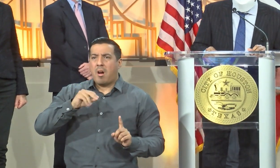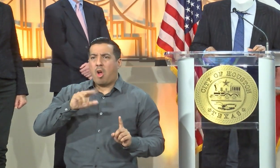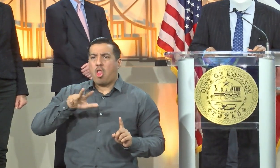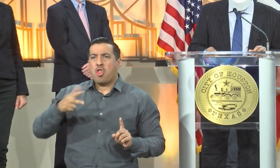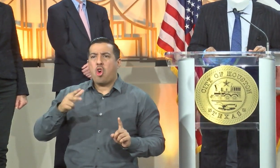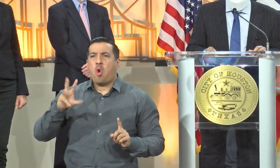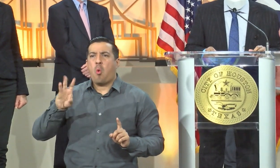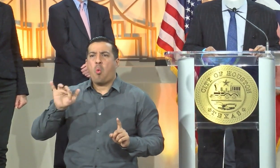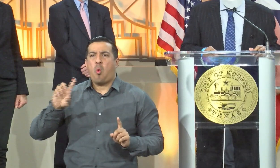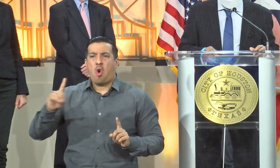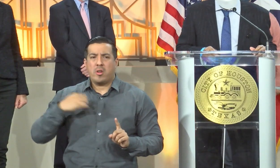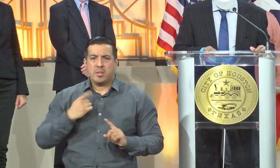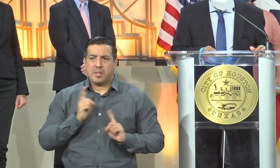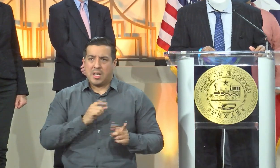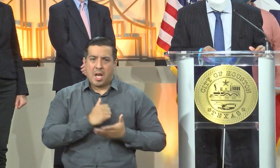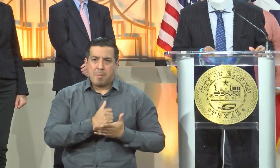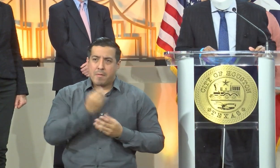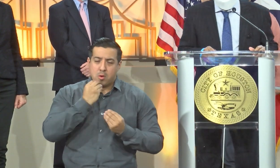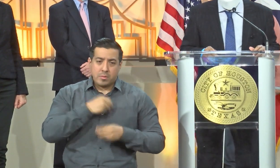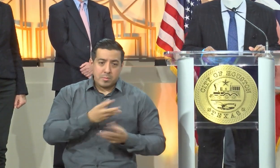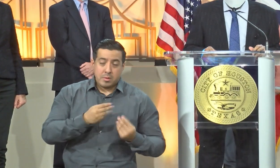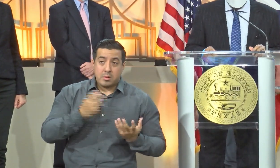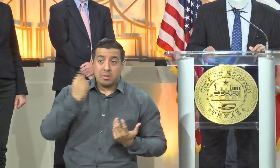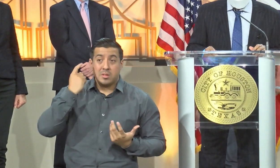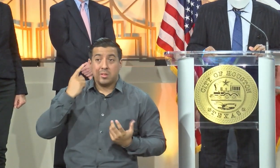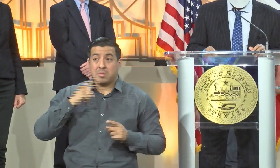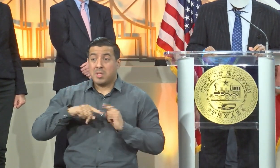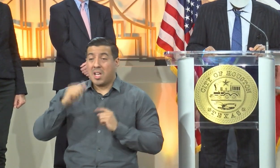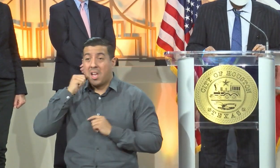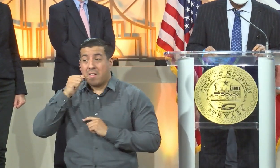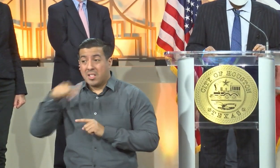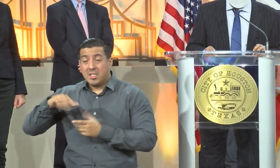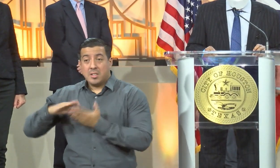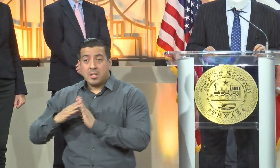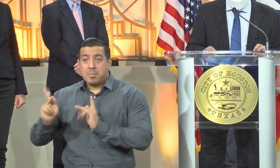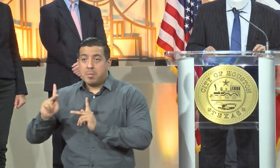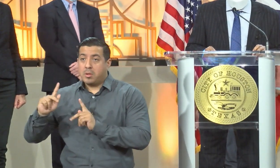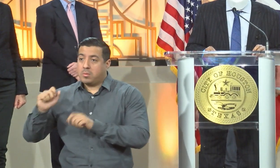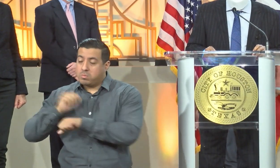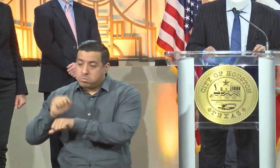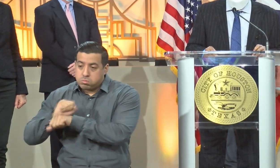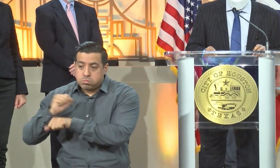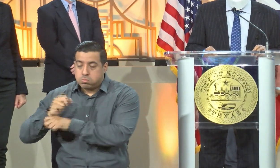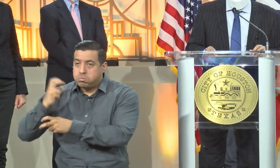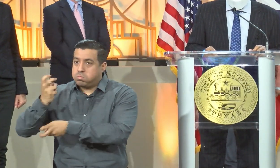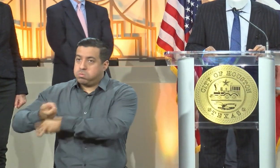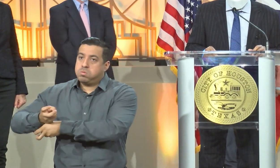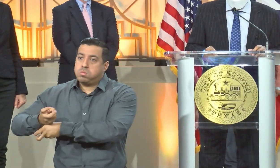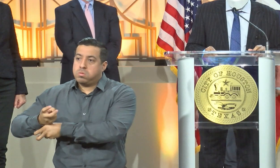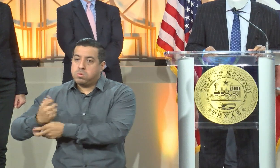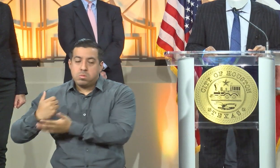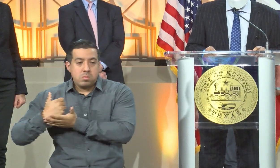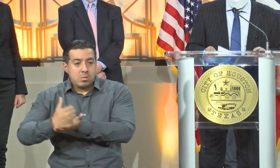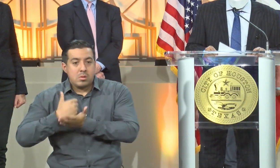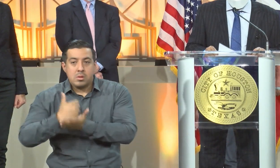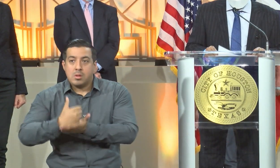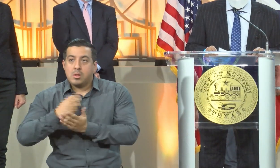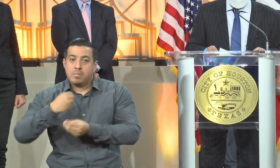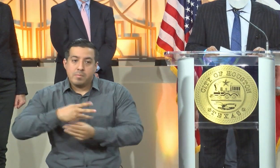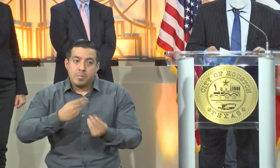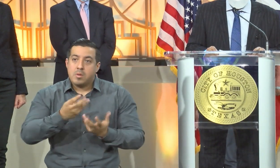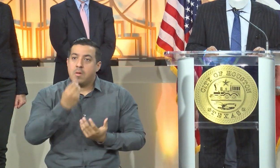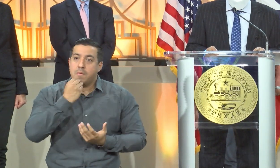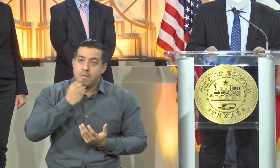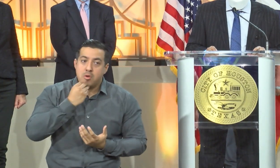Ward. But nearly every day in this city, organizations are working to meet the needs of families facing food